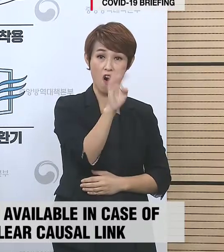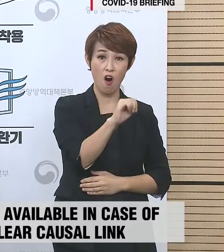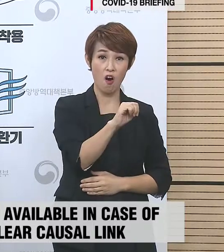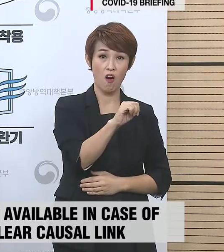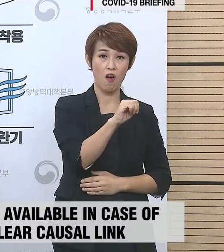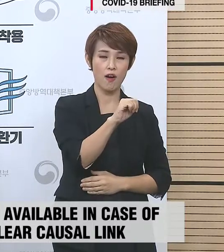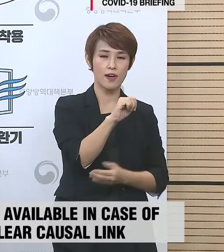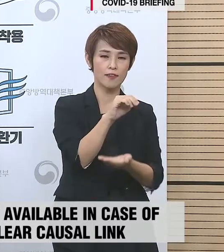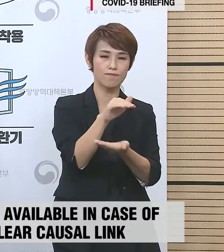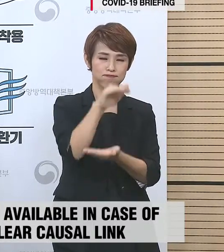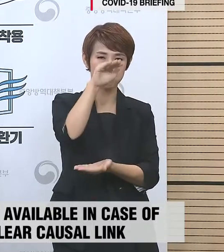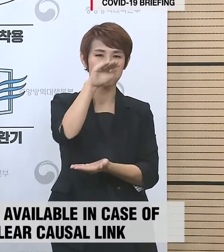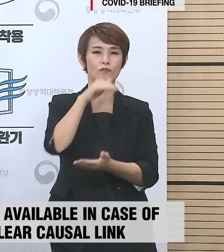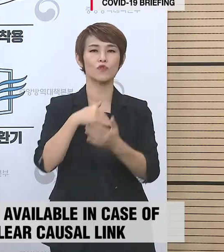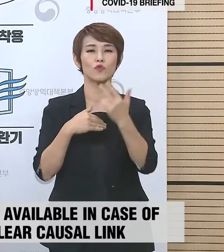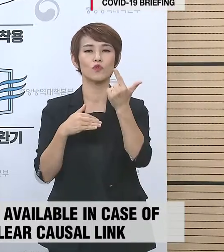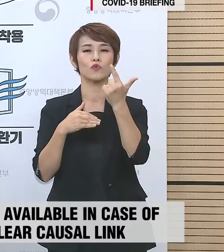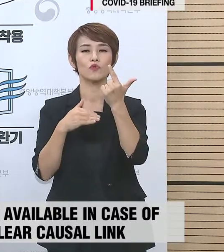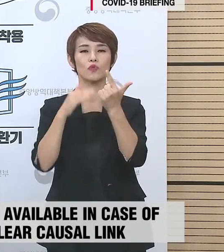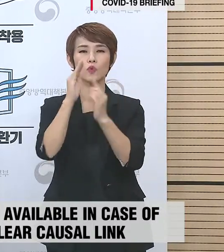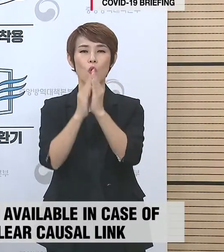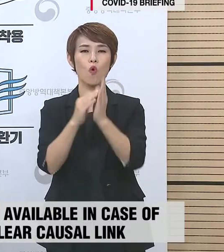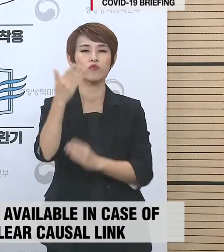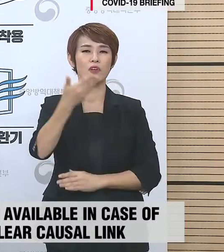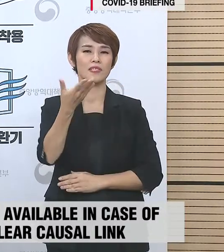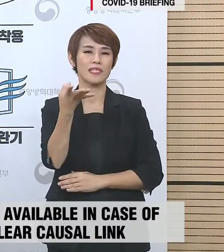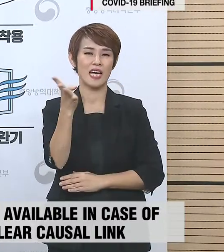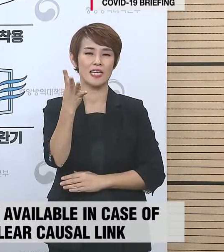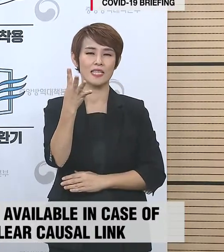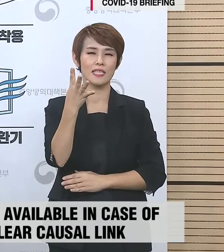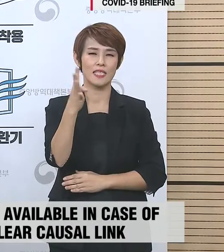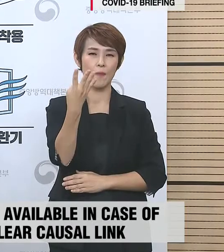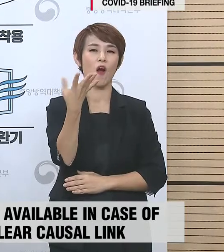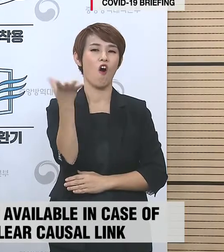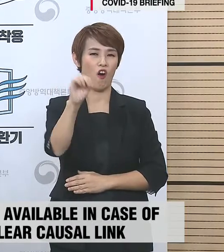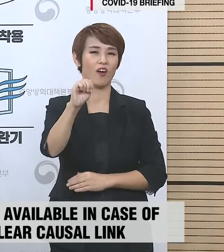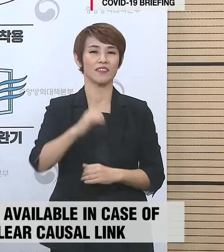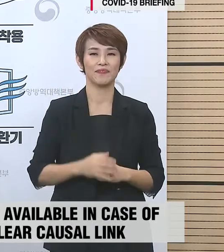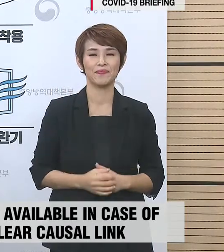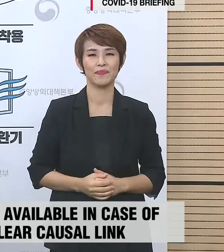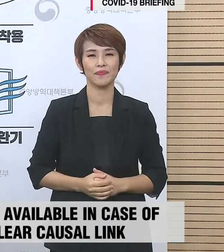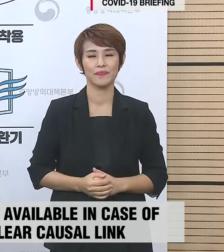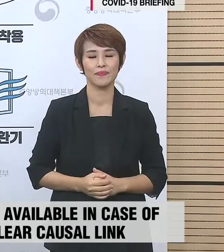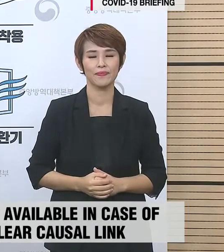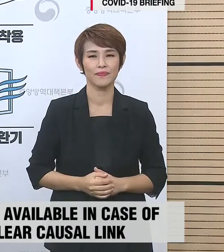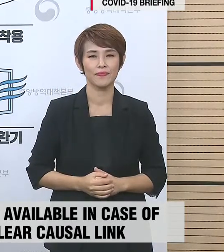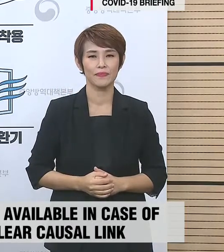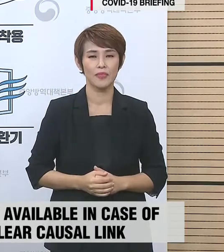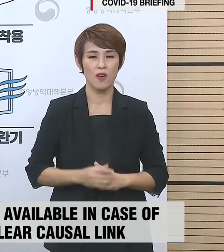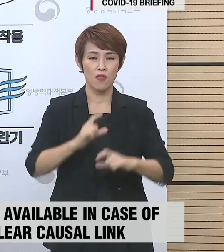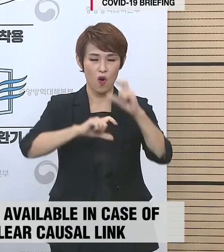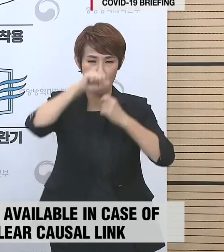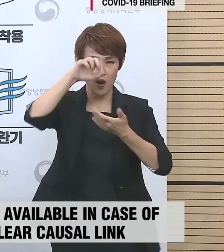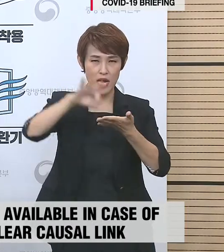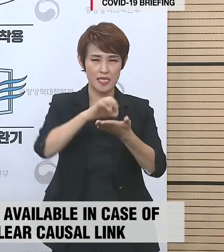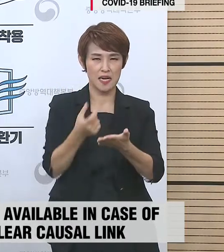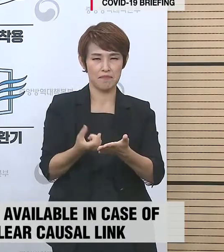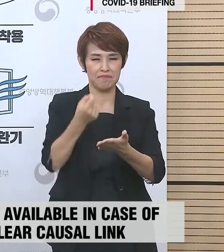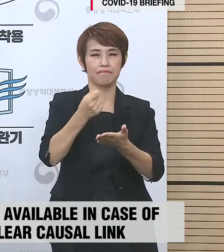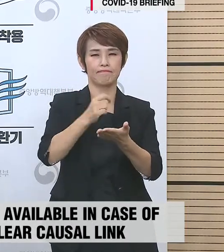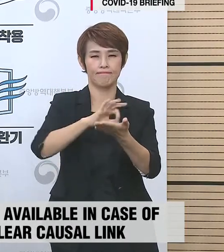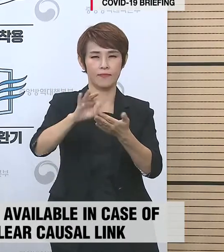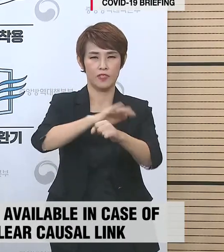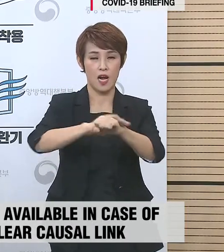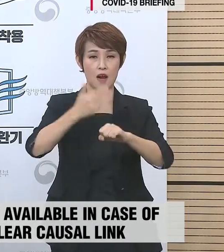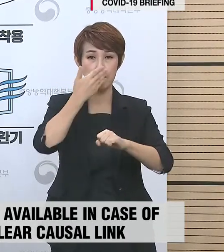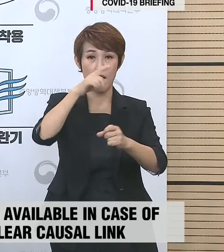about we will have an increase of our budget to spending from 3.34 trillion won to about